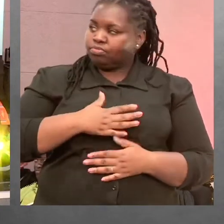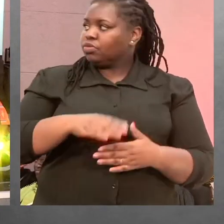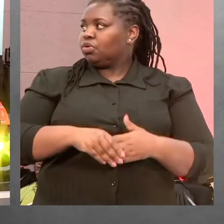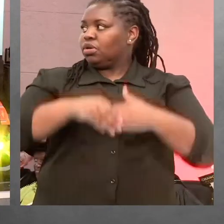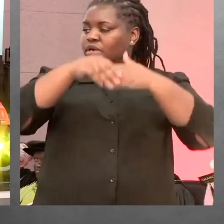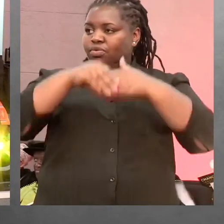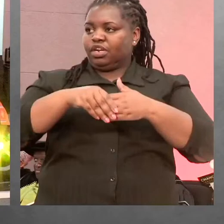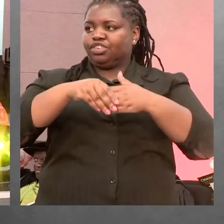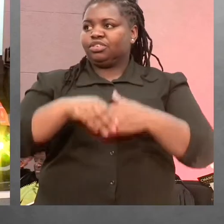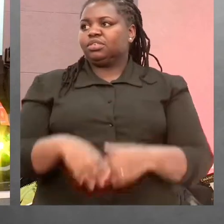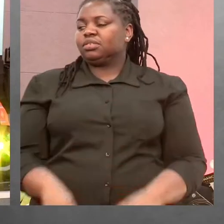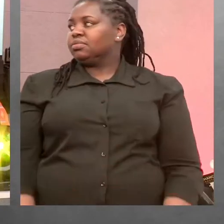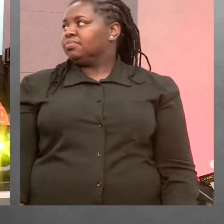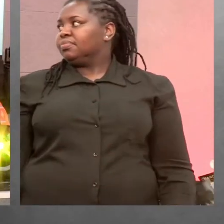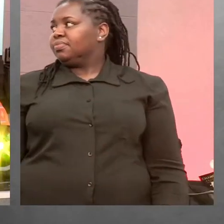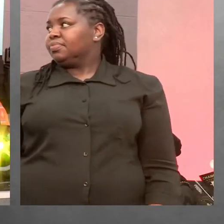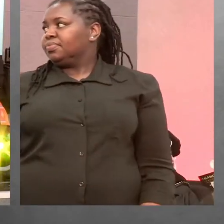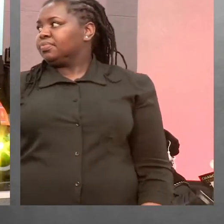congratulations.